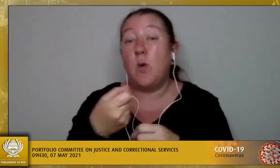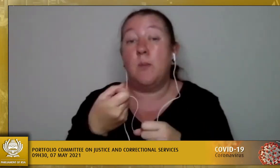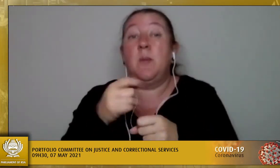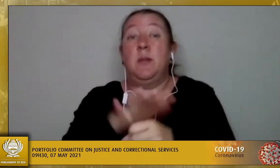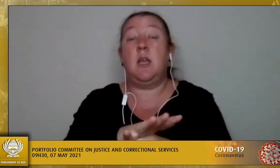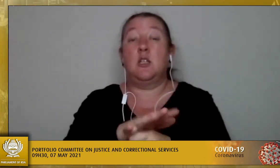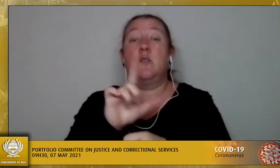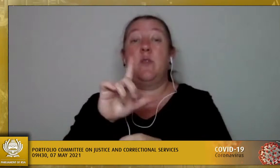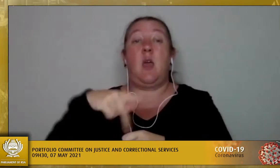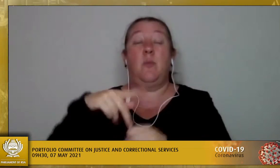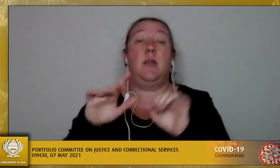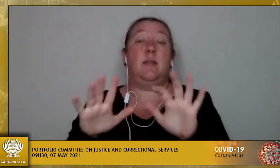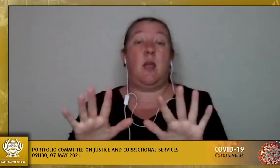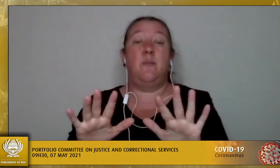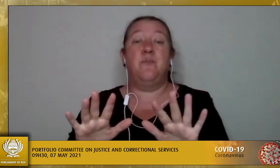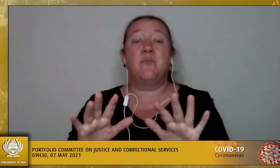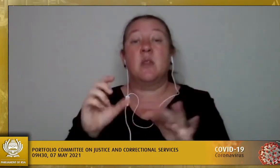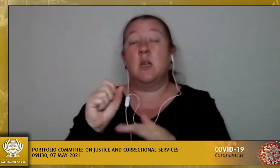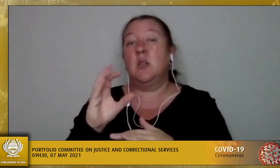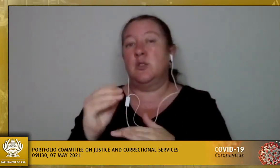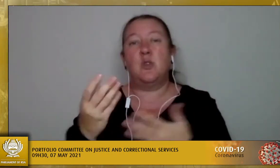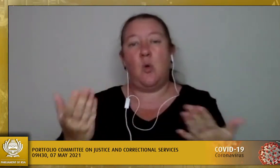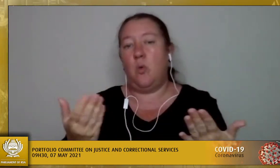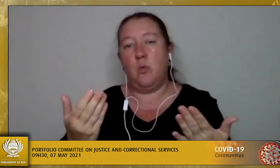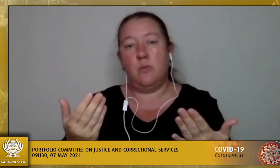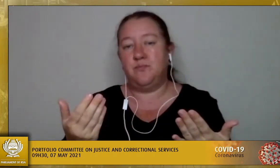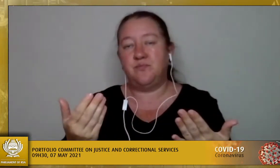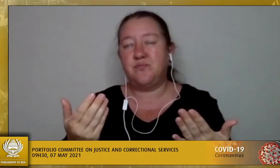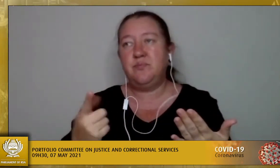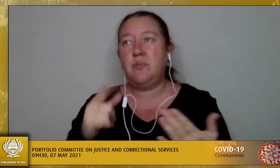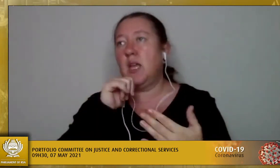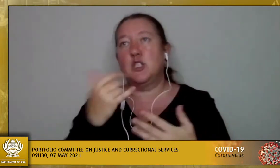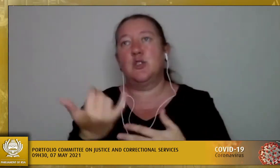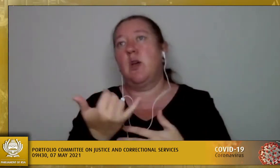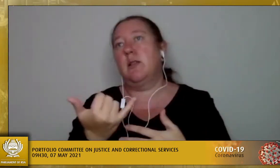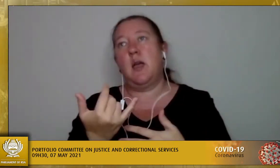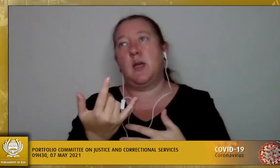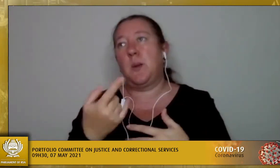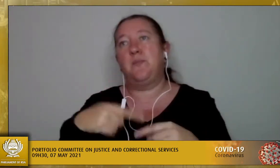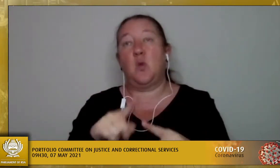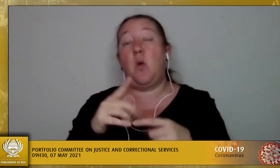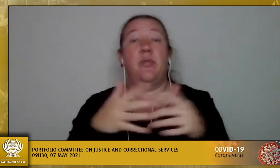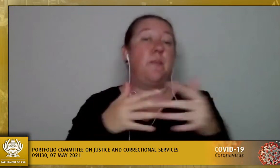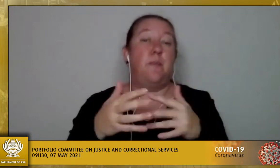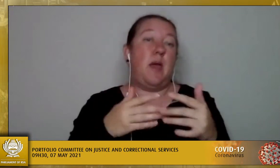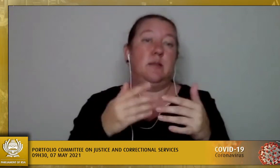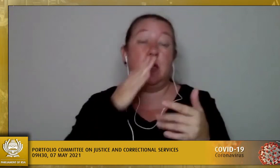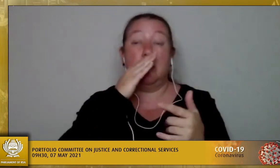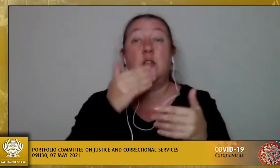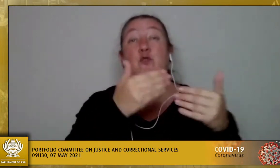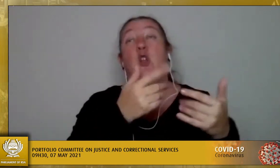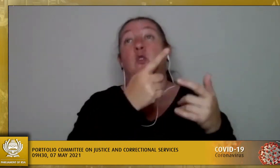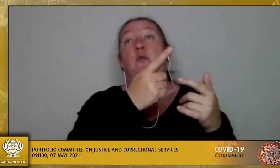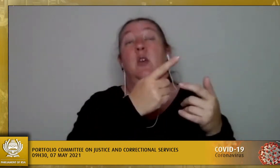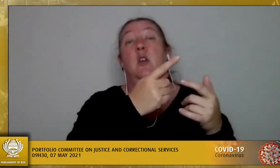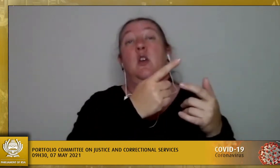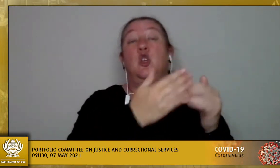of the lp10 and so you know we are we are it's not like whilst the the matters before The Supreme Court we are not